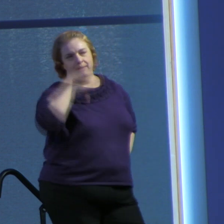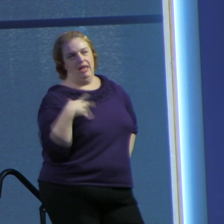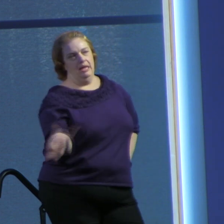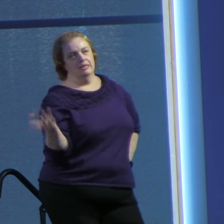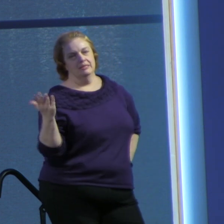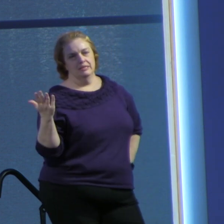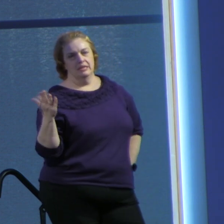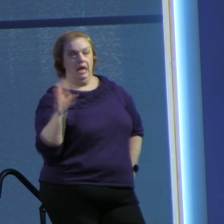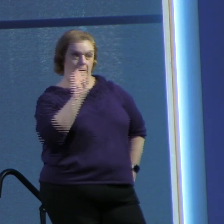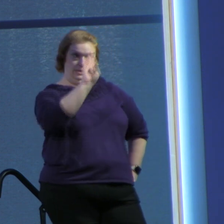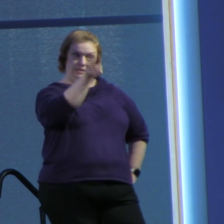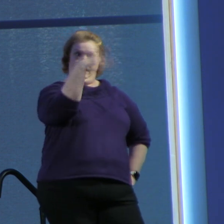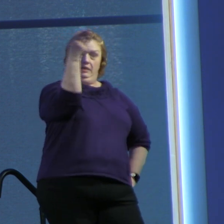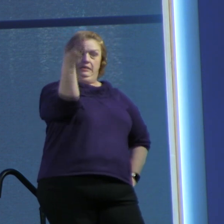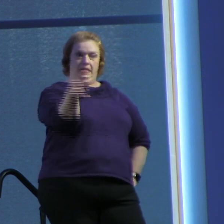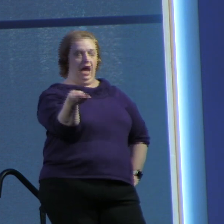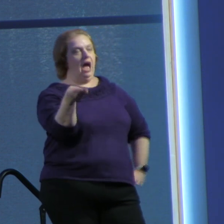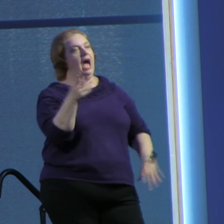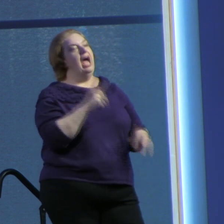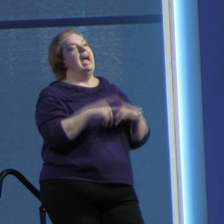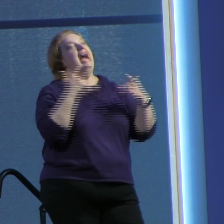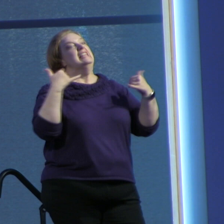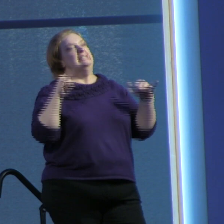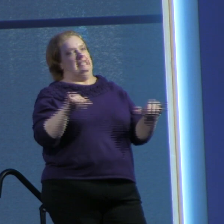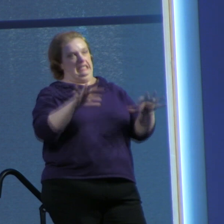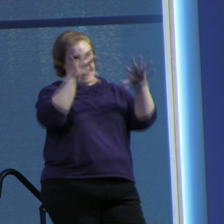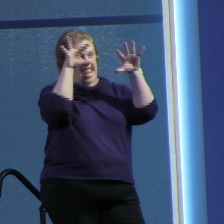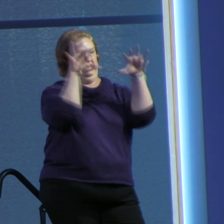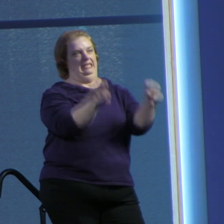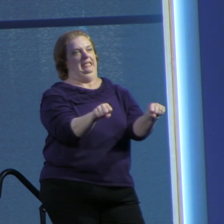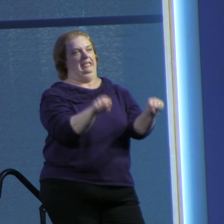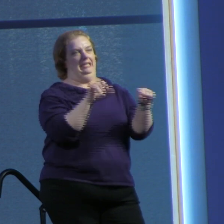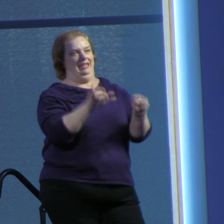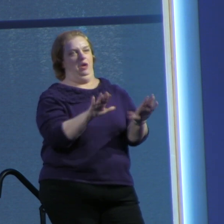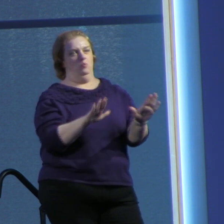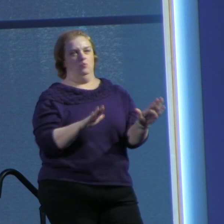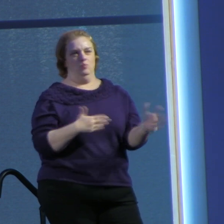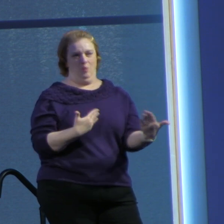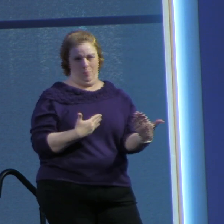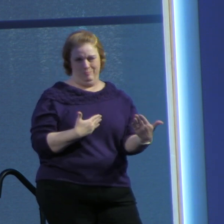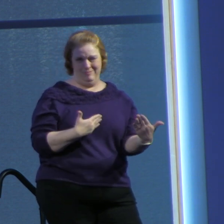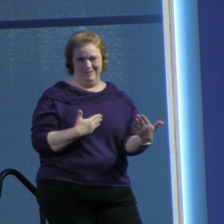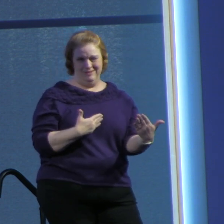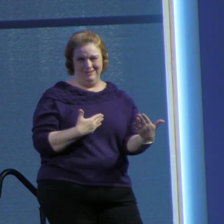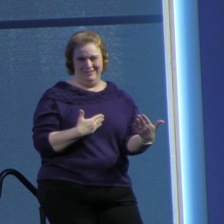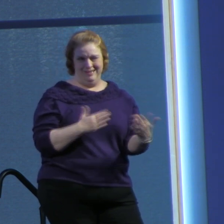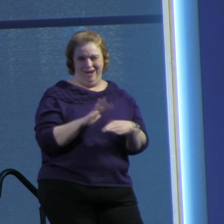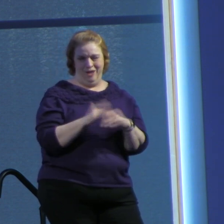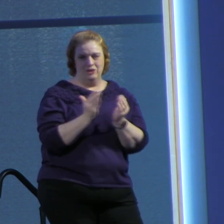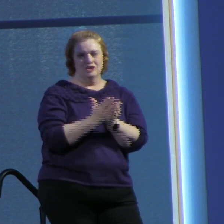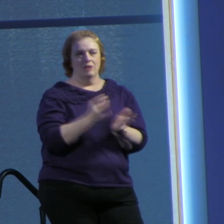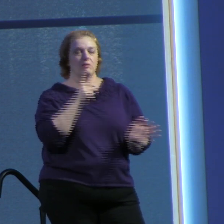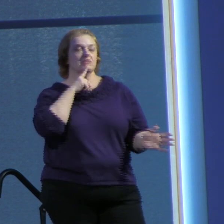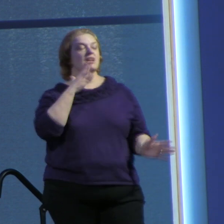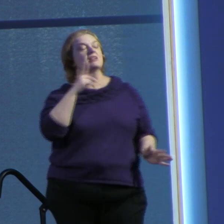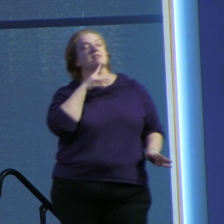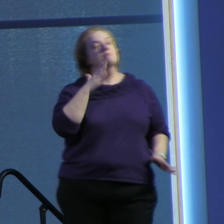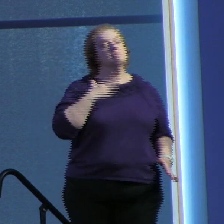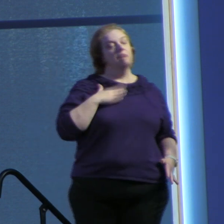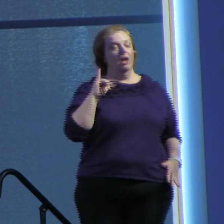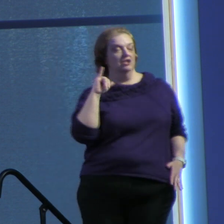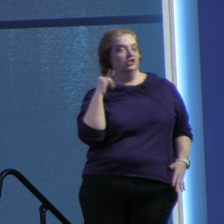to die and then inhabit a cabin and say it's his job